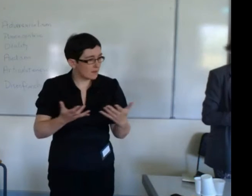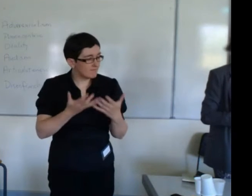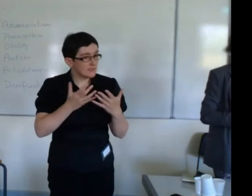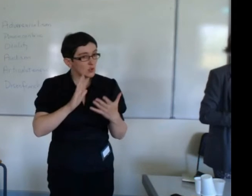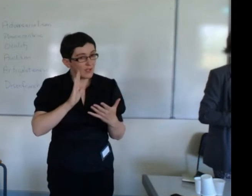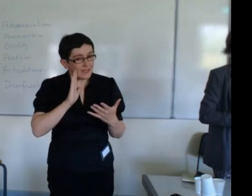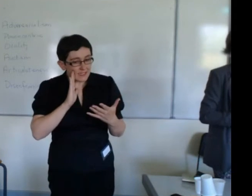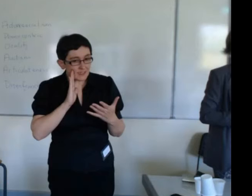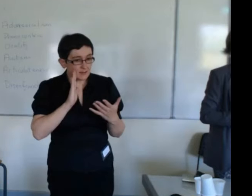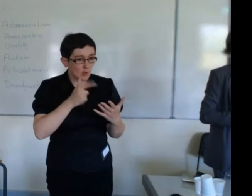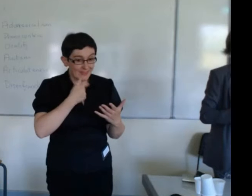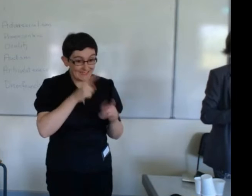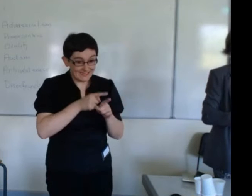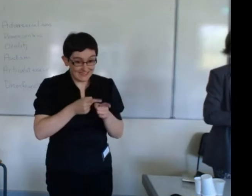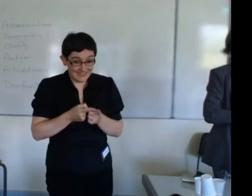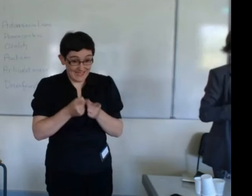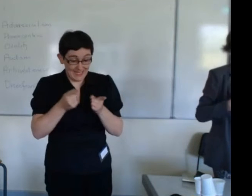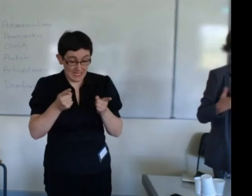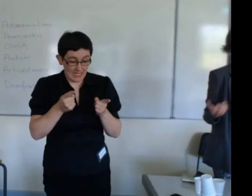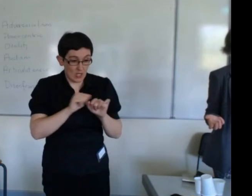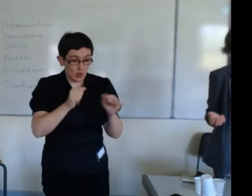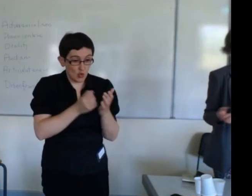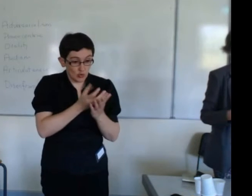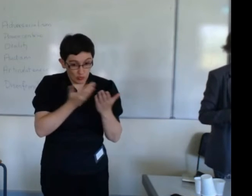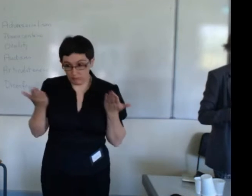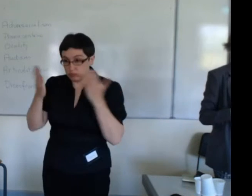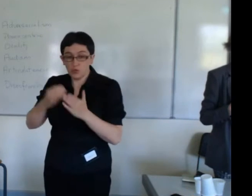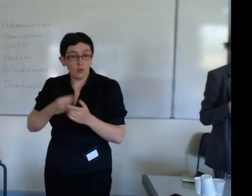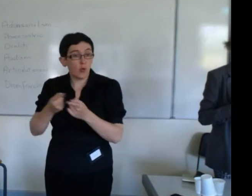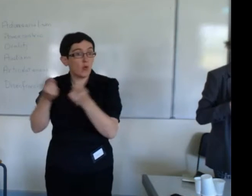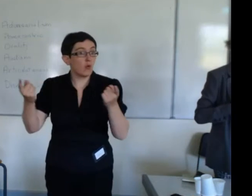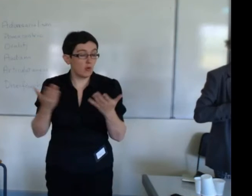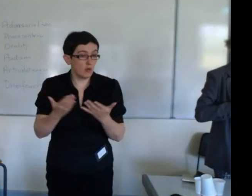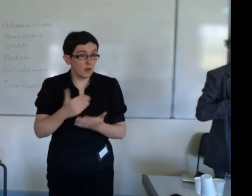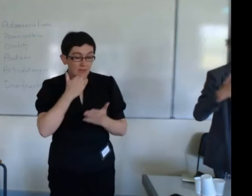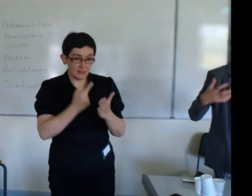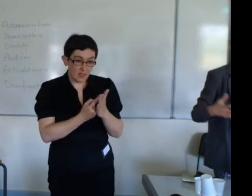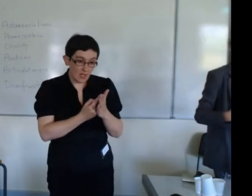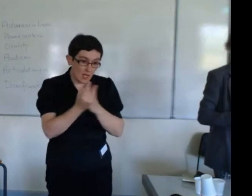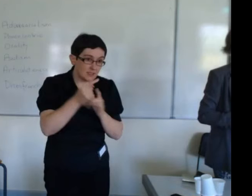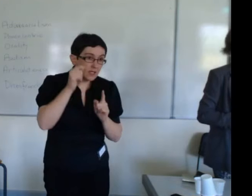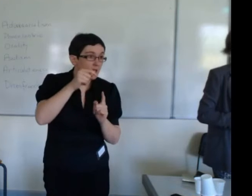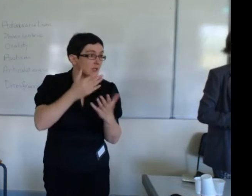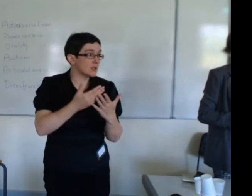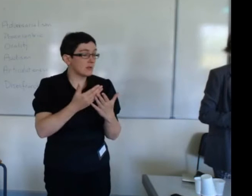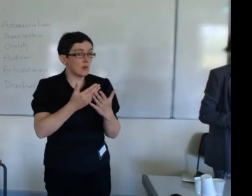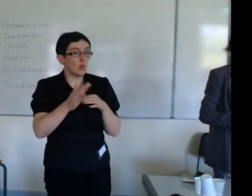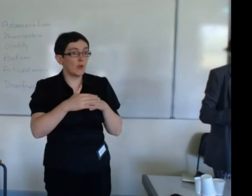to what women are saying themselves and to bring their stories out, because the isolation that surrounds something like domestic violence